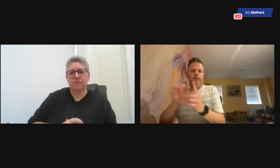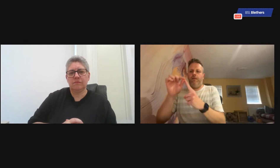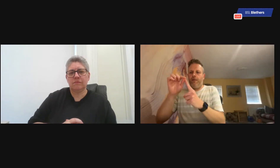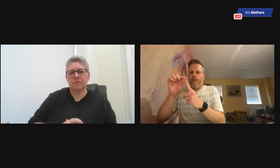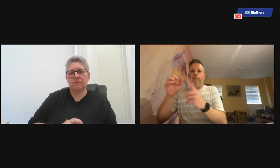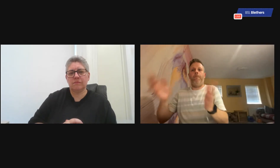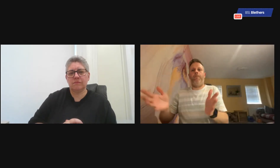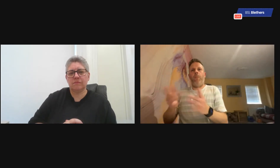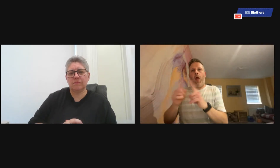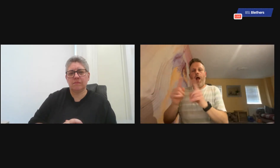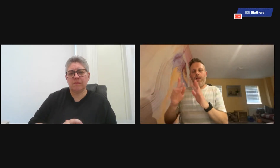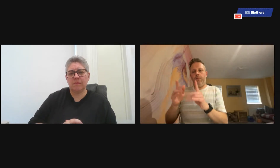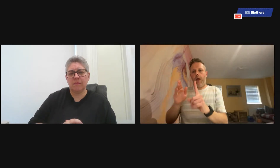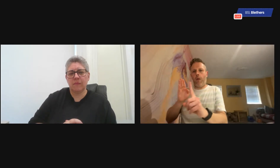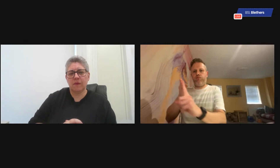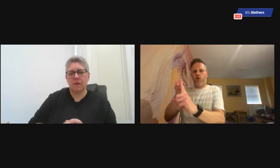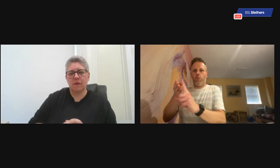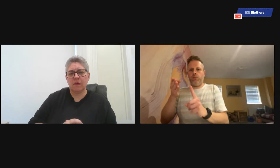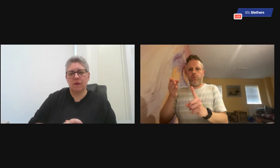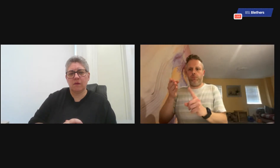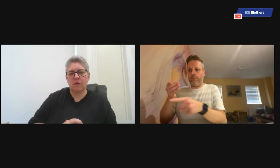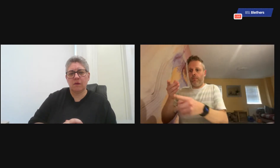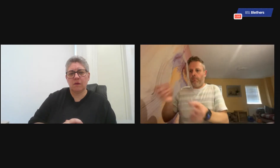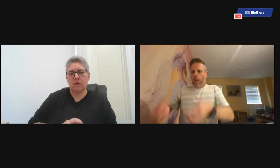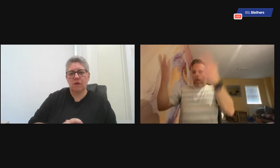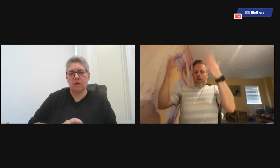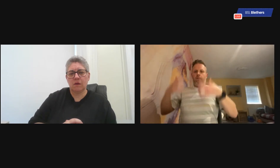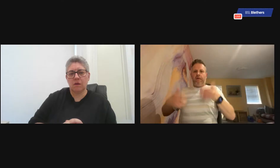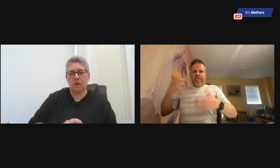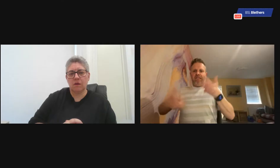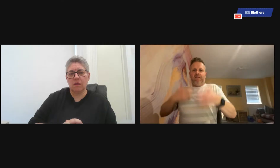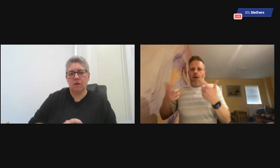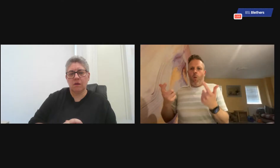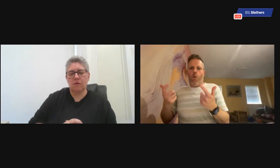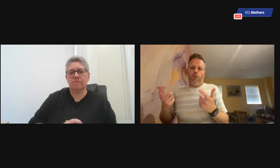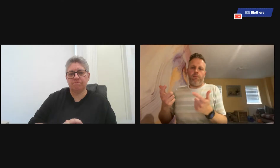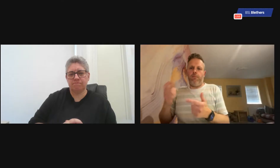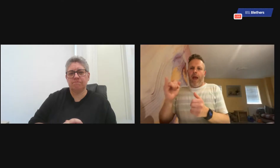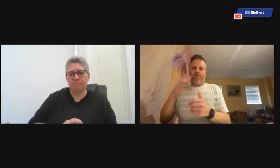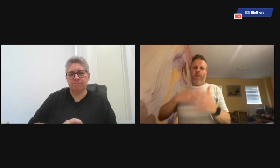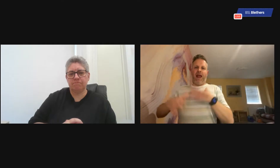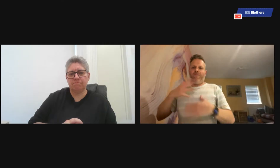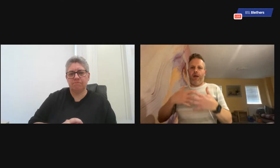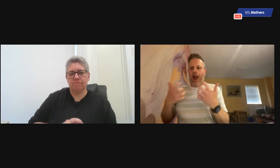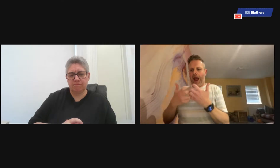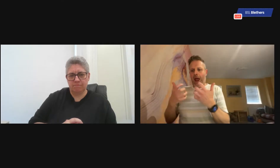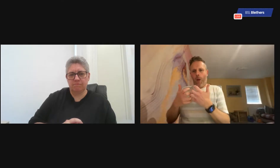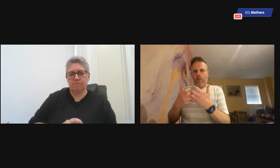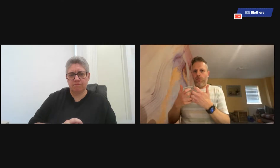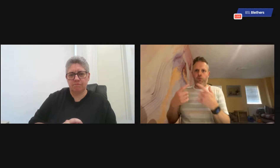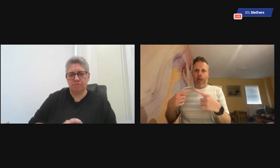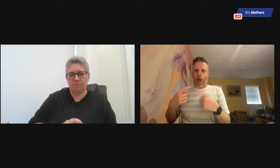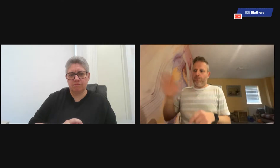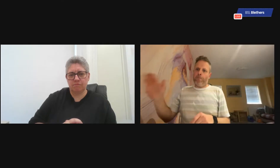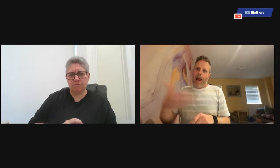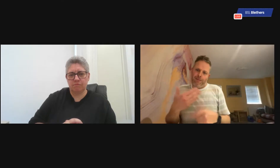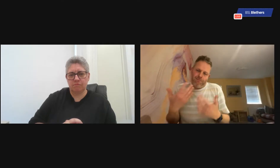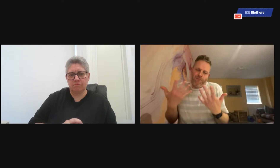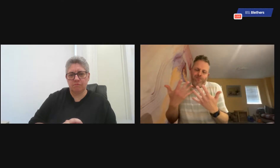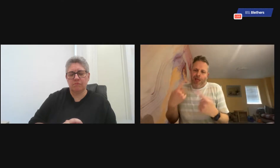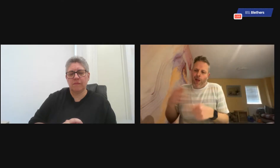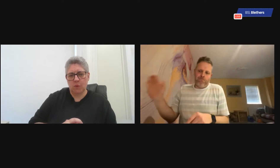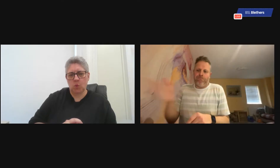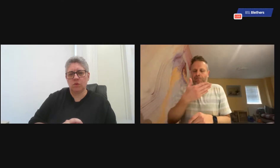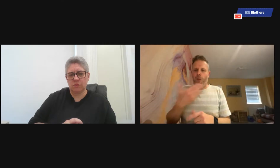PACE. PACE? What's this? So that is, for it might be that a